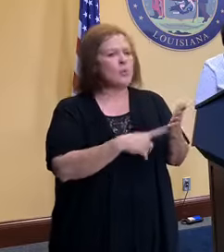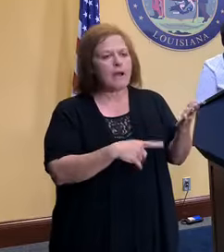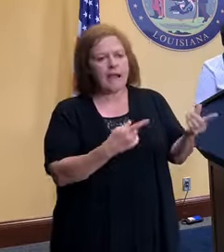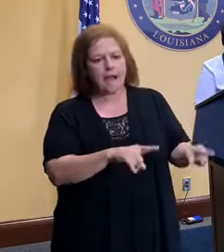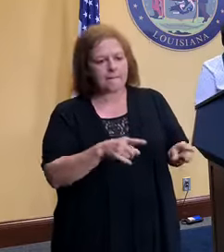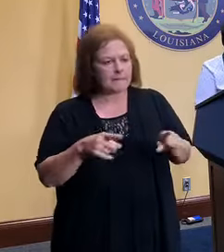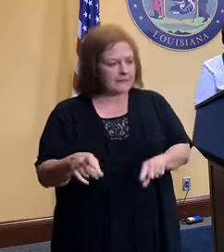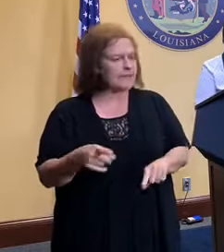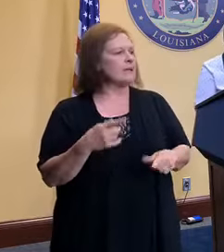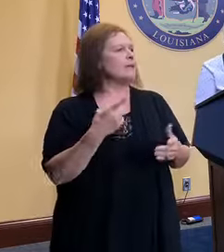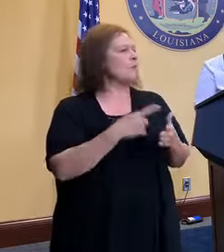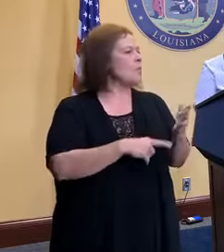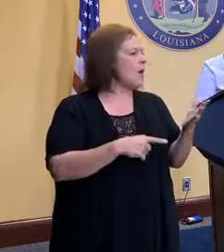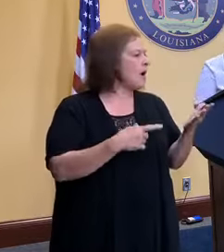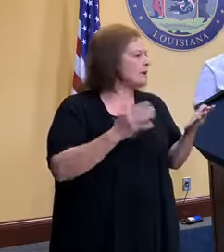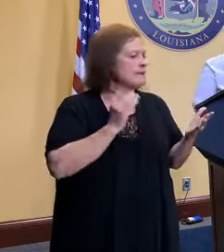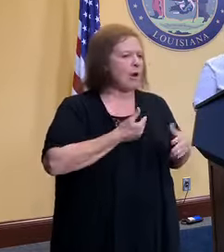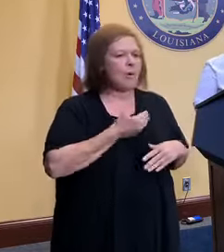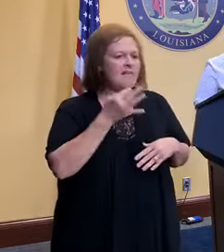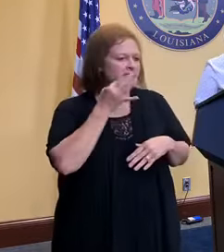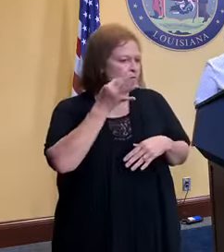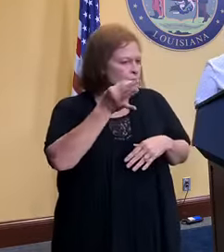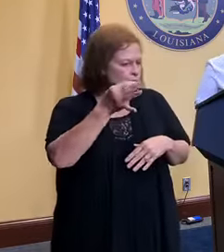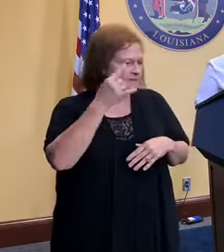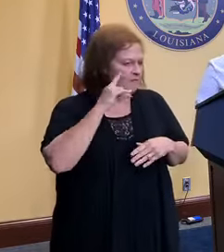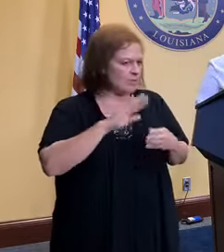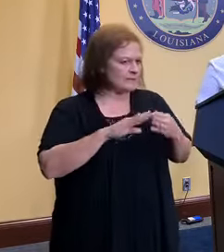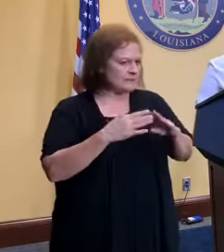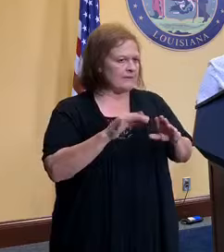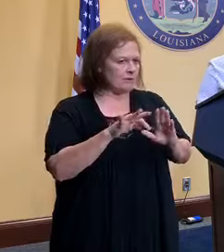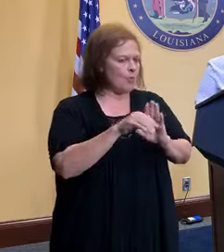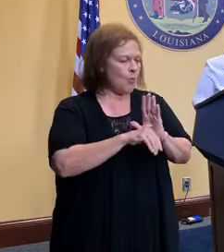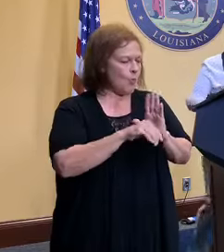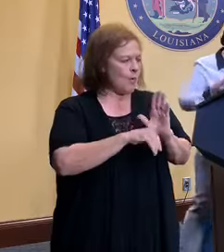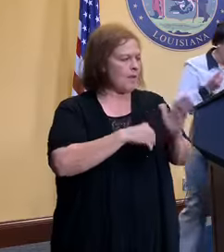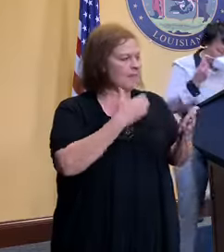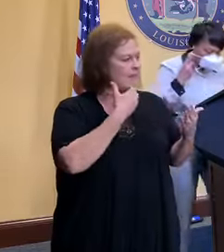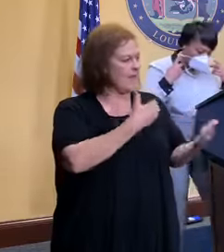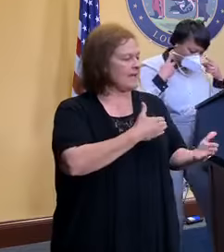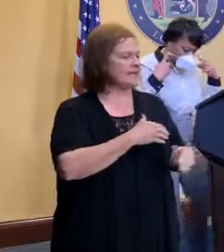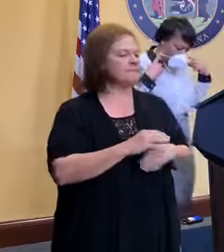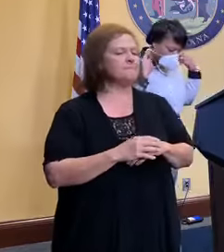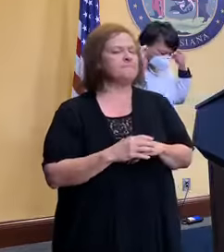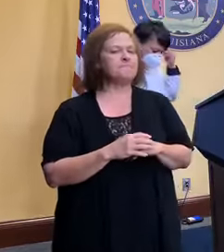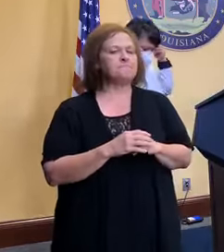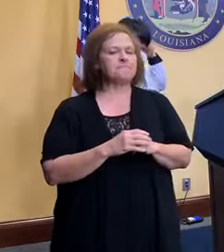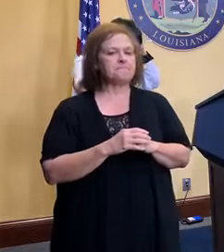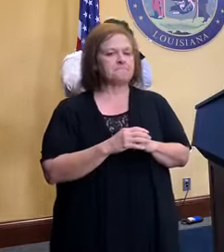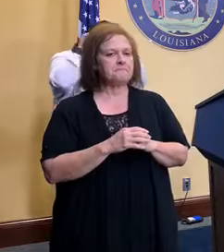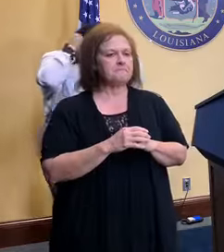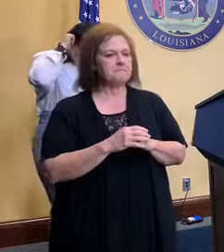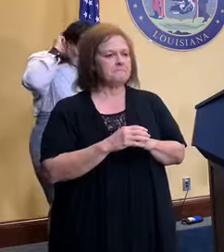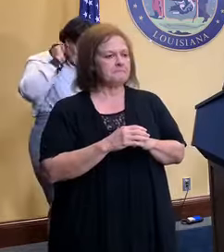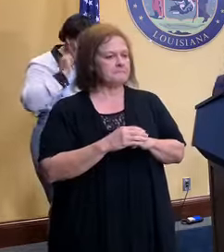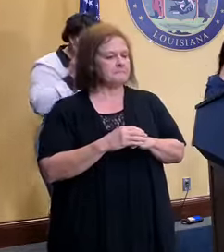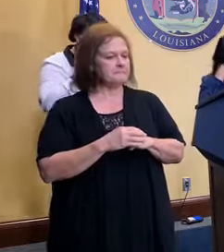are and where we're going for the city of New Orleans. So thank you again. Ms. LeGroux?